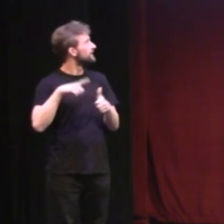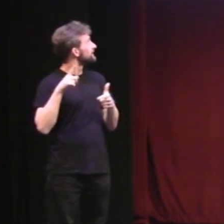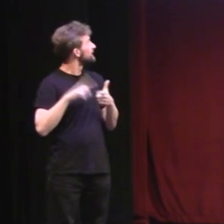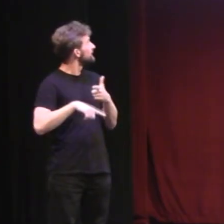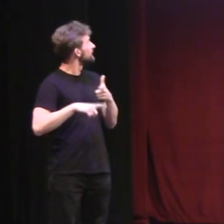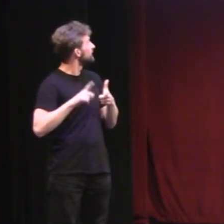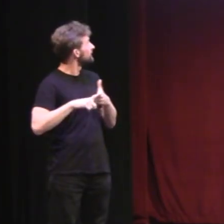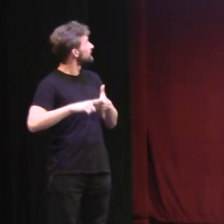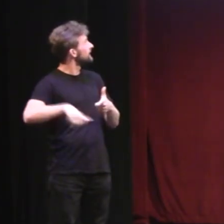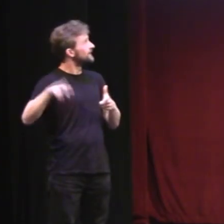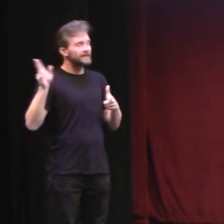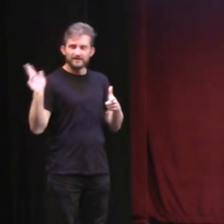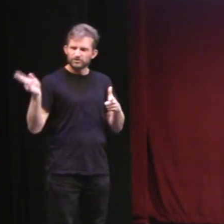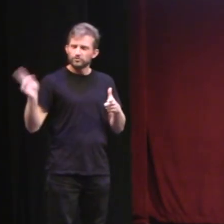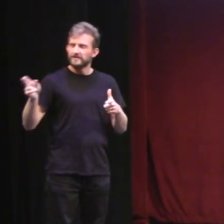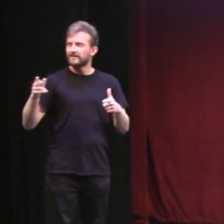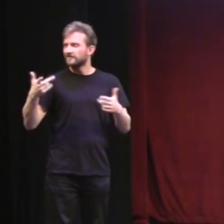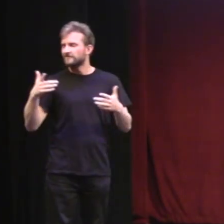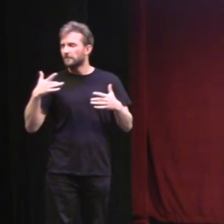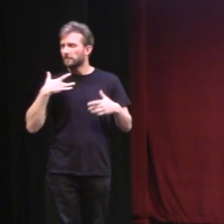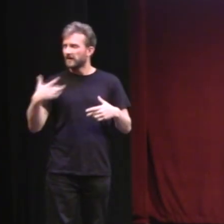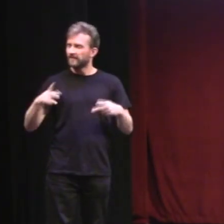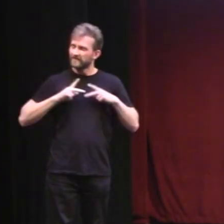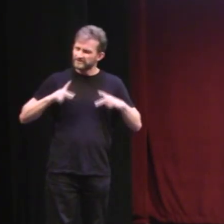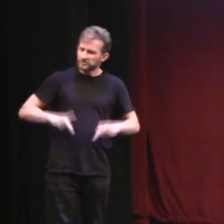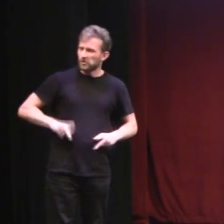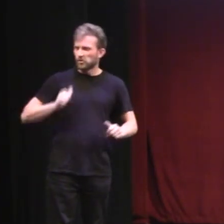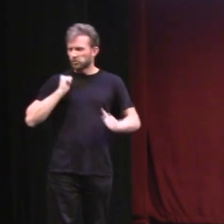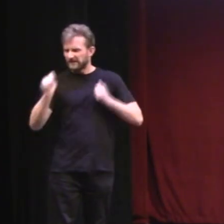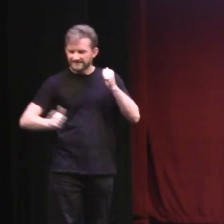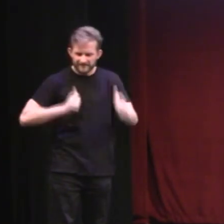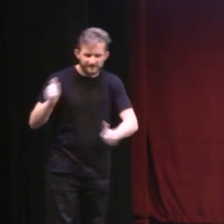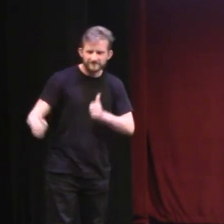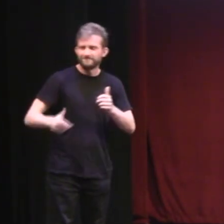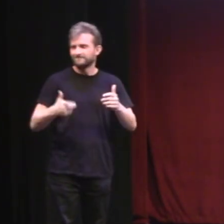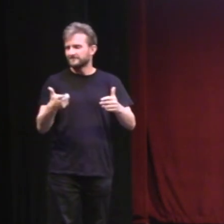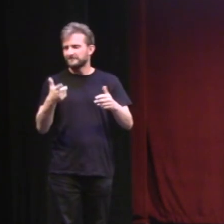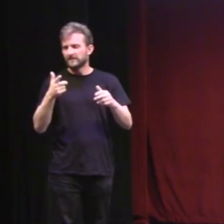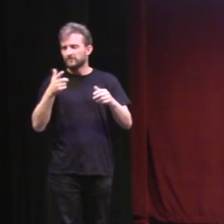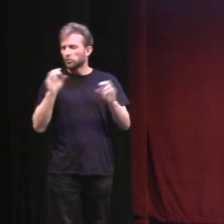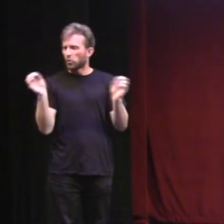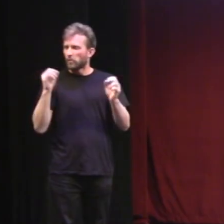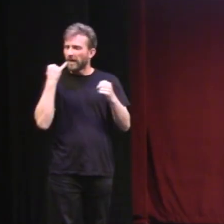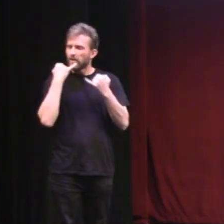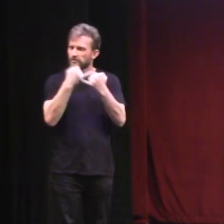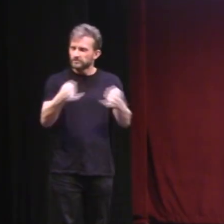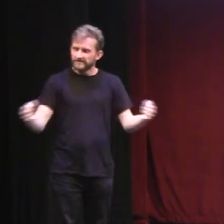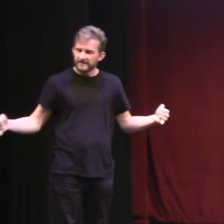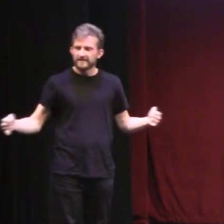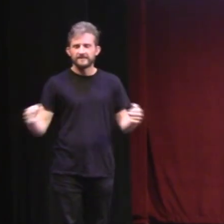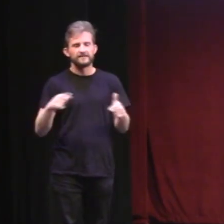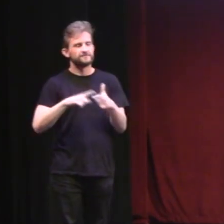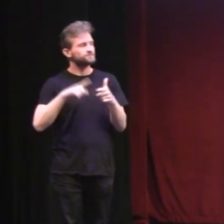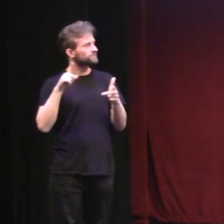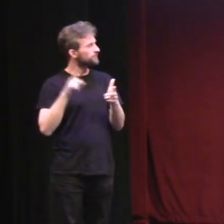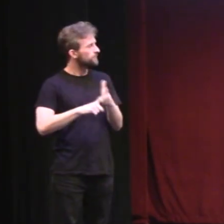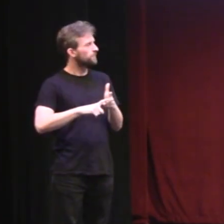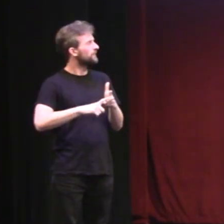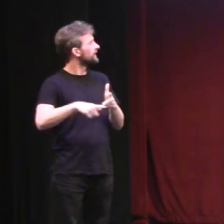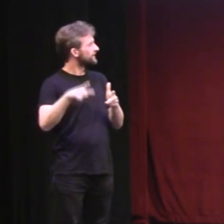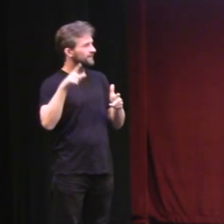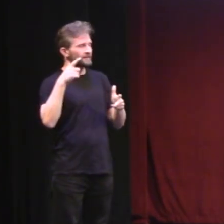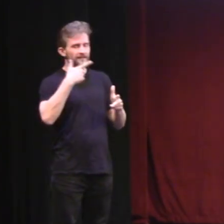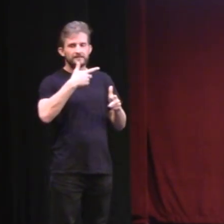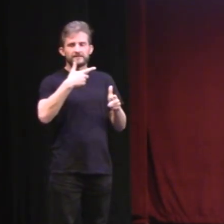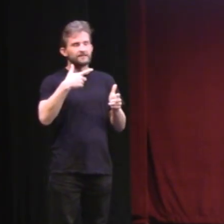some developmental and learning disabilities which have led to the need for connection to academic support